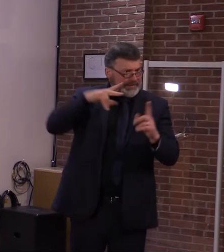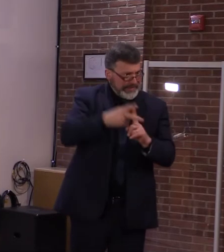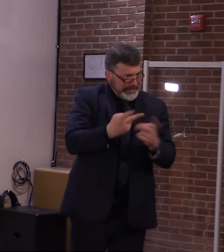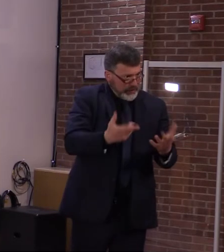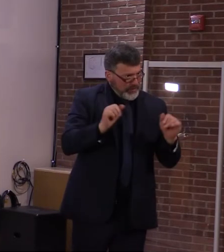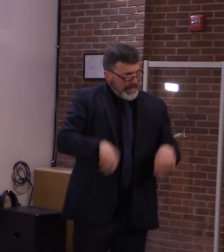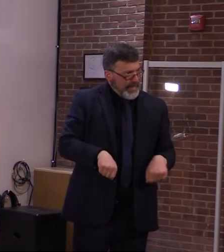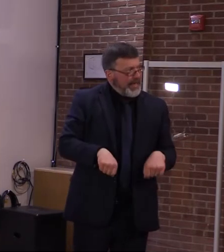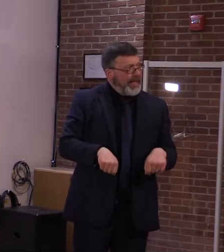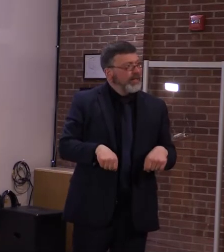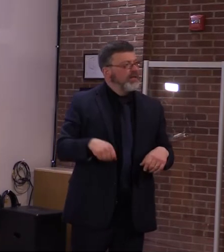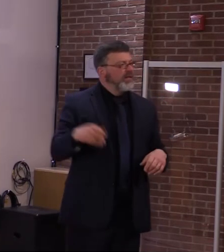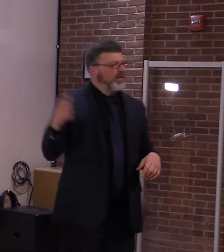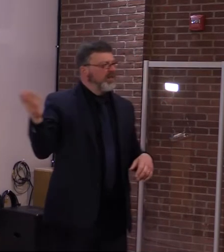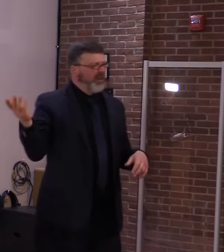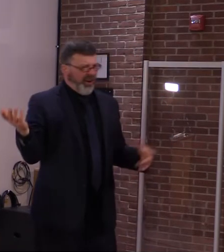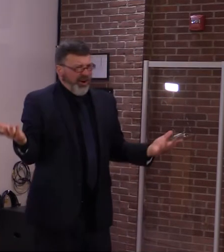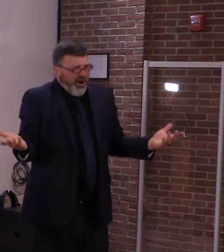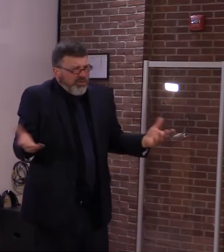Avery, WCAX.